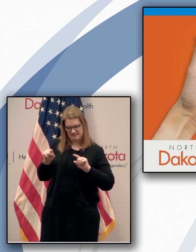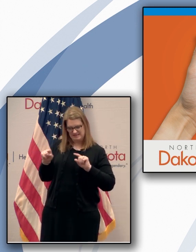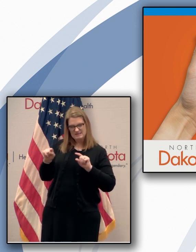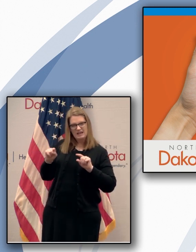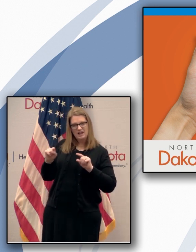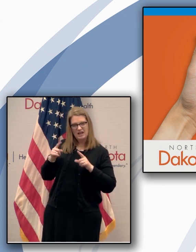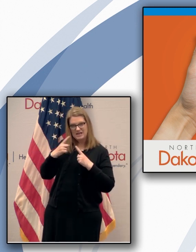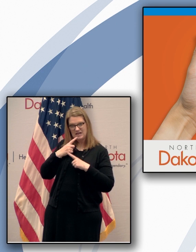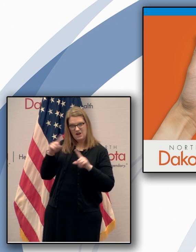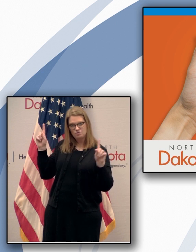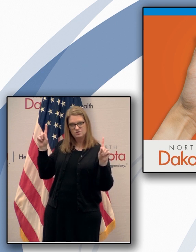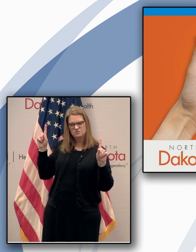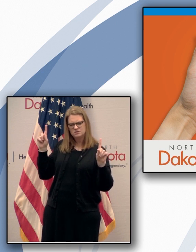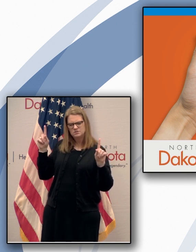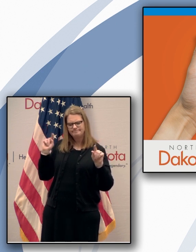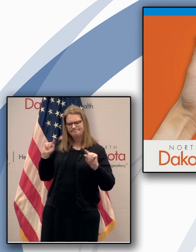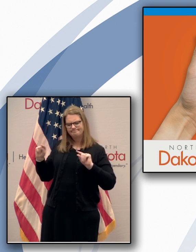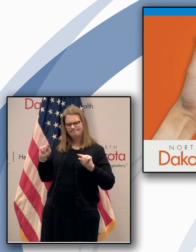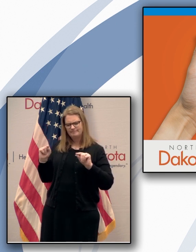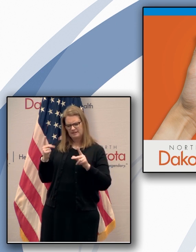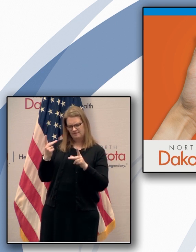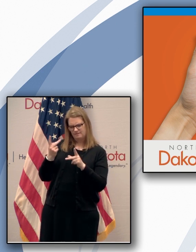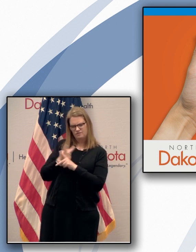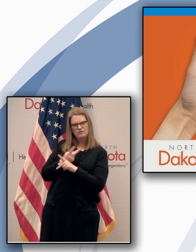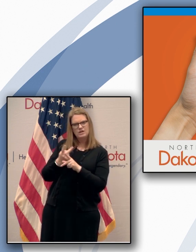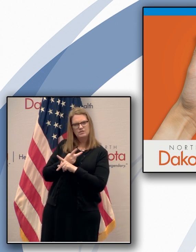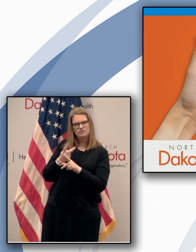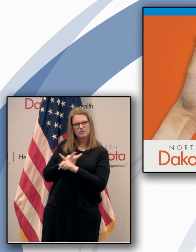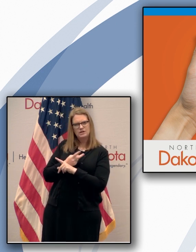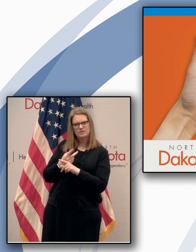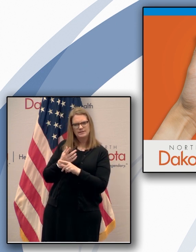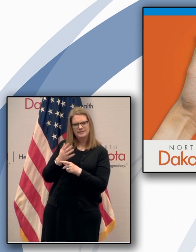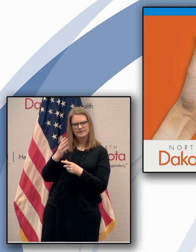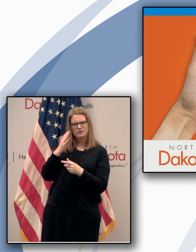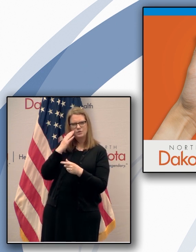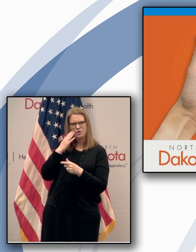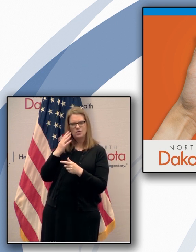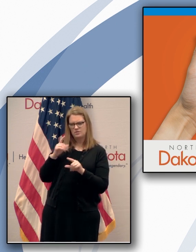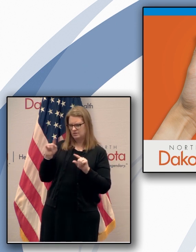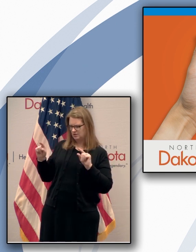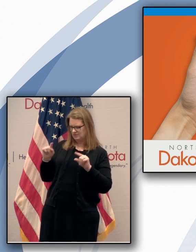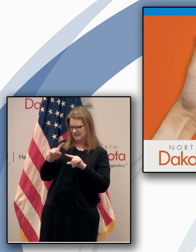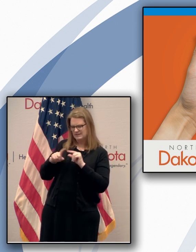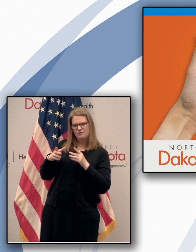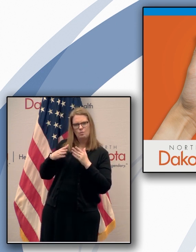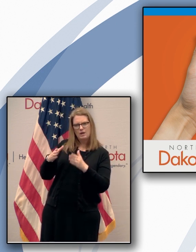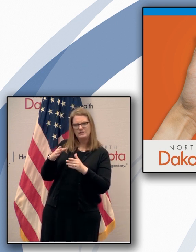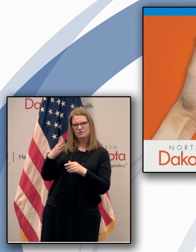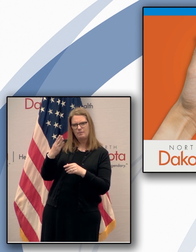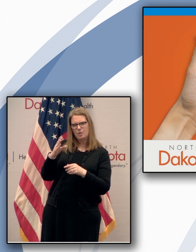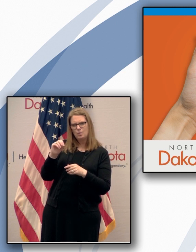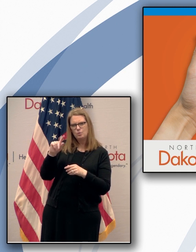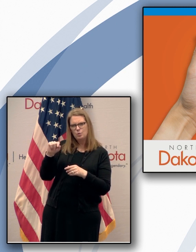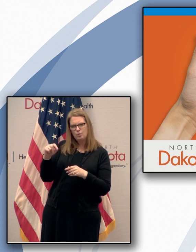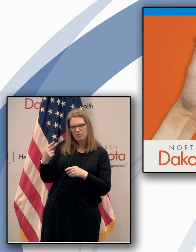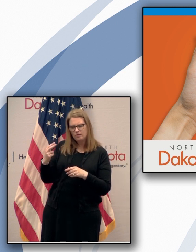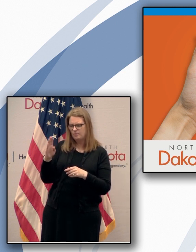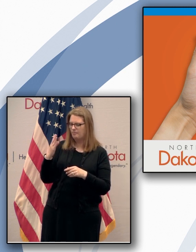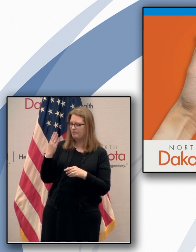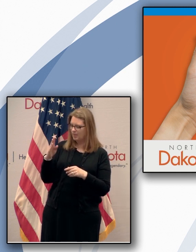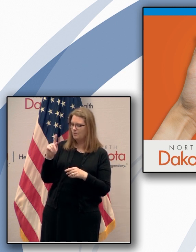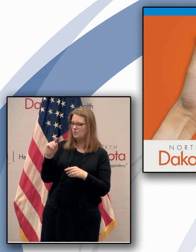that they were going to figure out a way to get the algorithm, because each of them use different approaches for Bluetooth, that there's going to